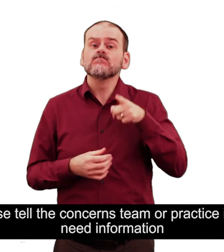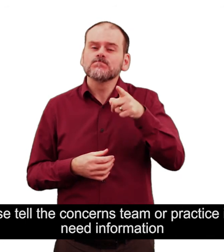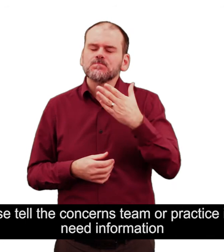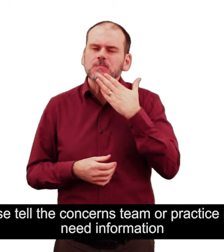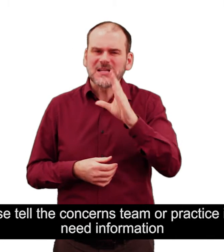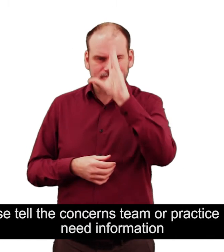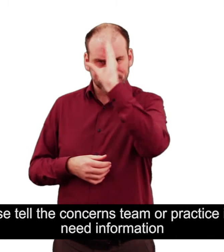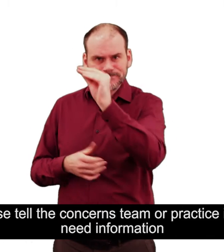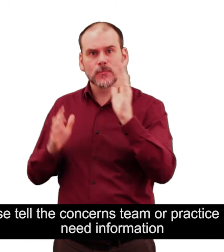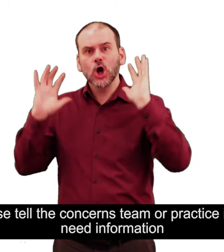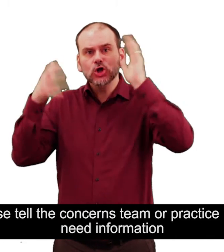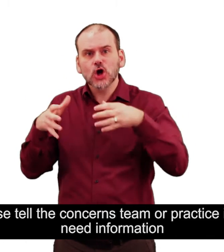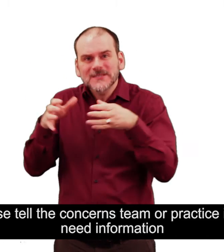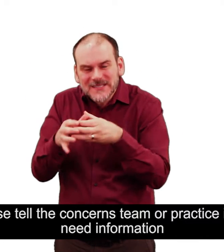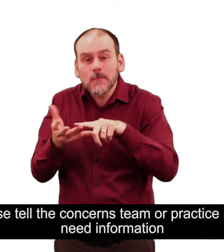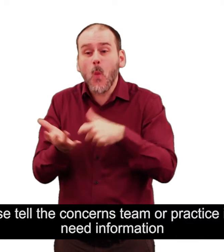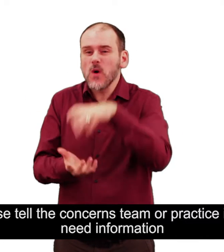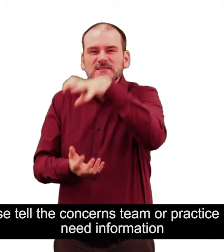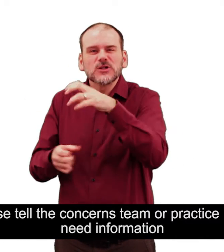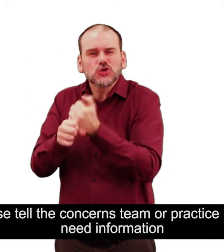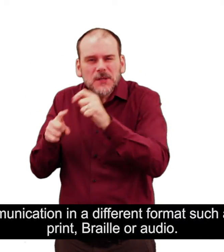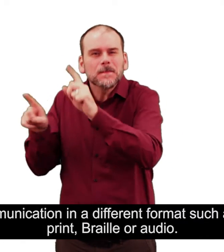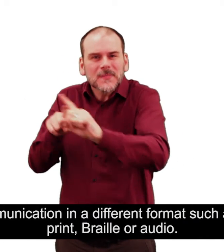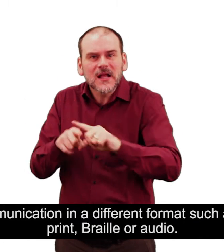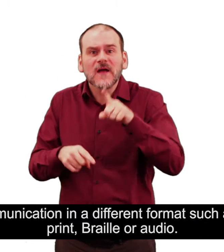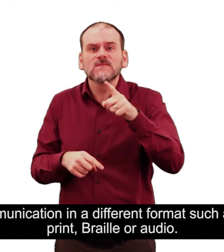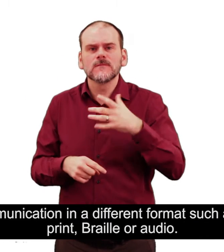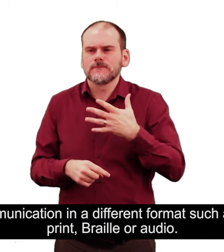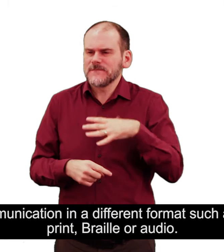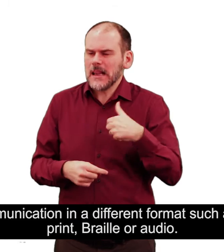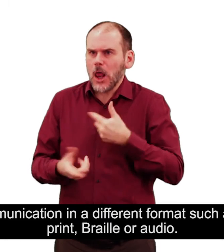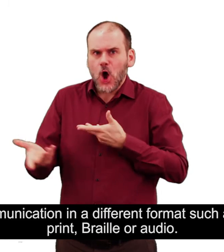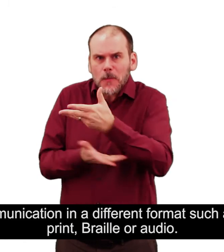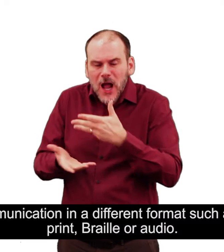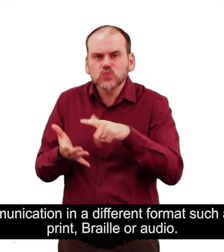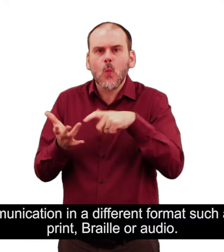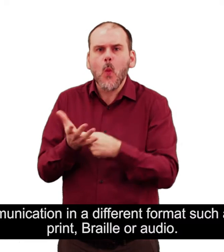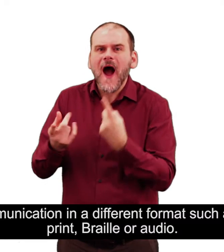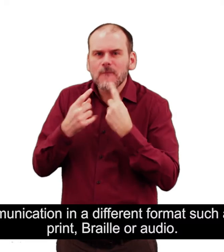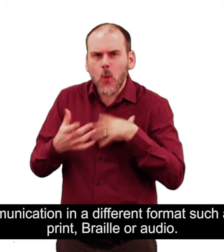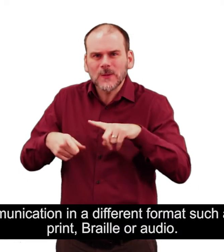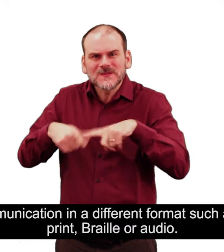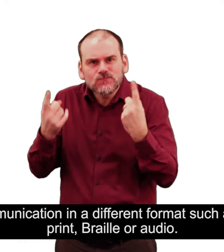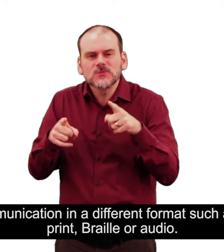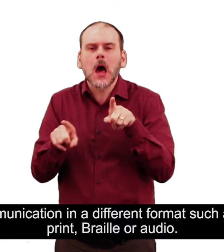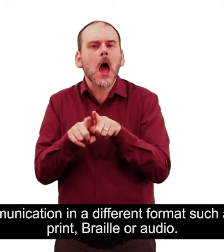Please tell the concerns team or practice if you need information or communication in a different format, such as large print, braille or audio.